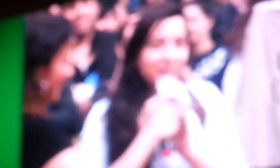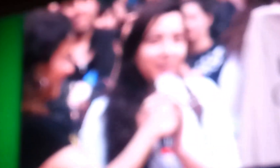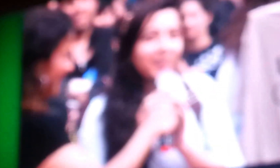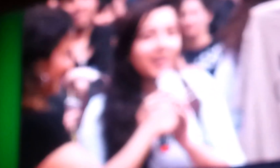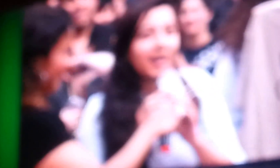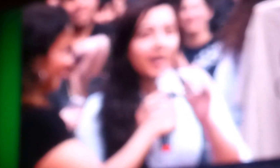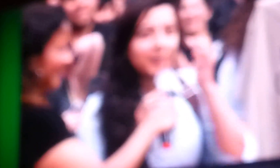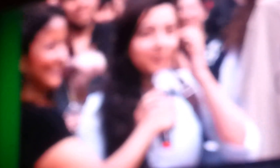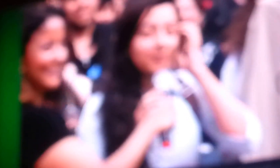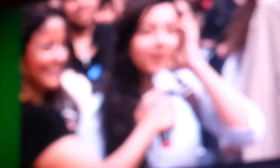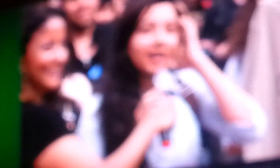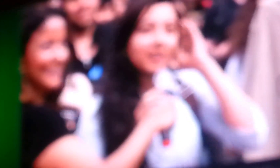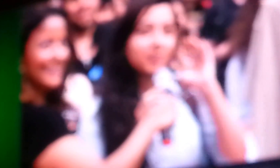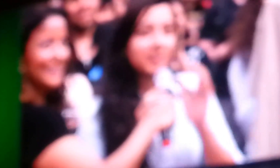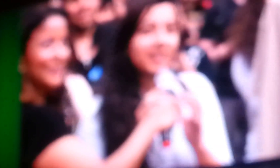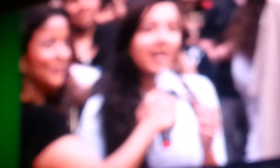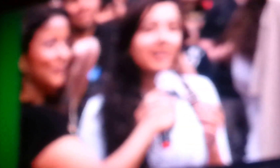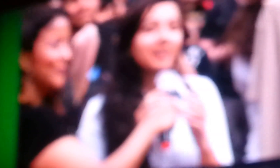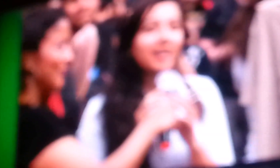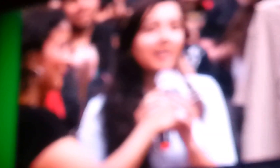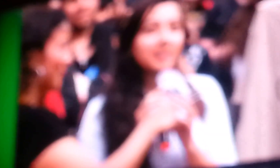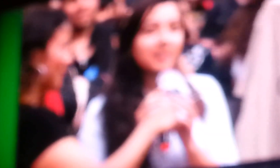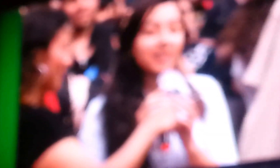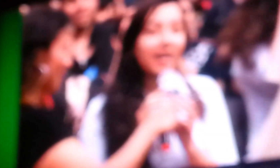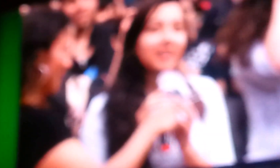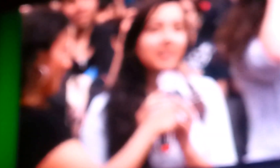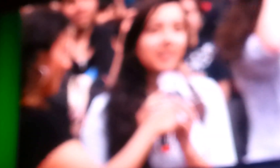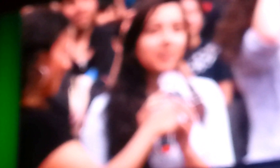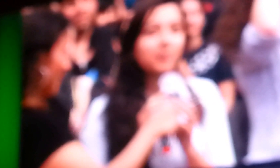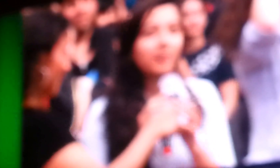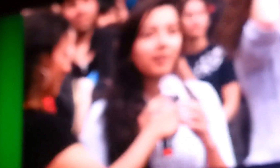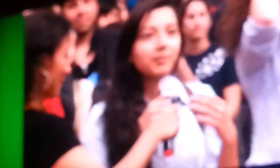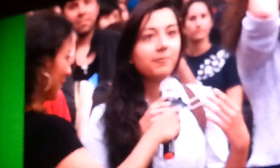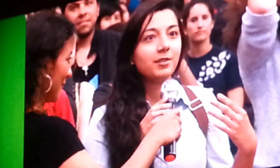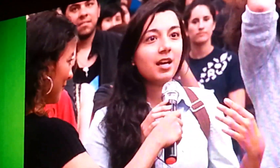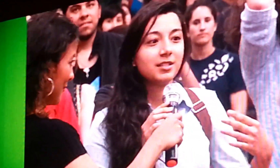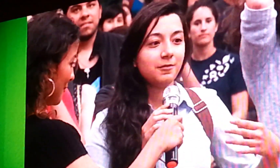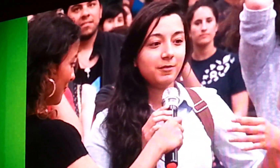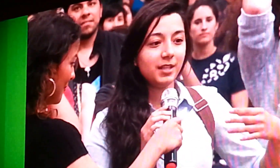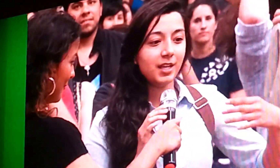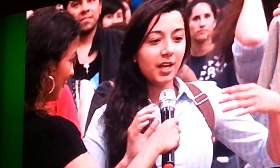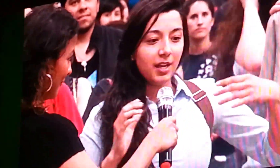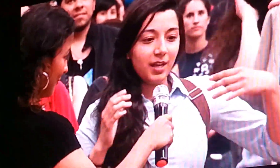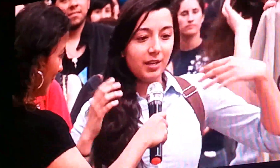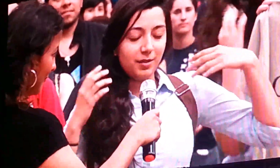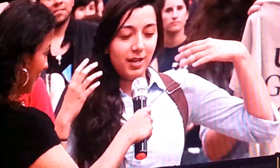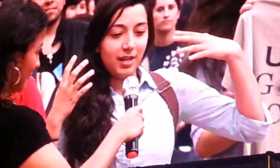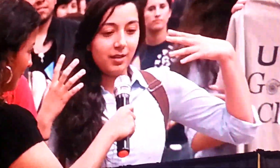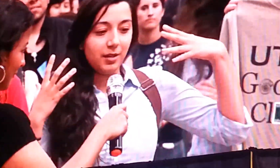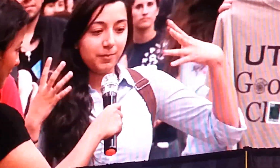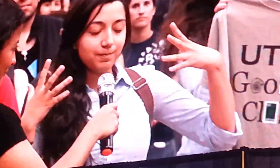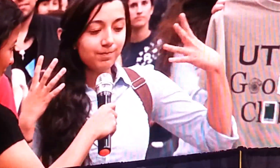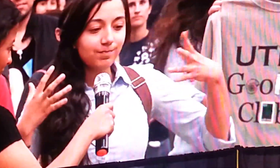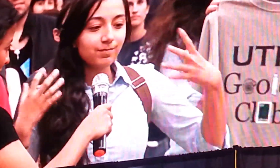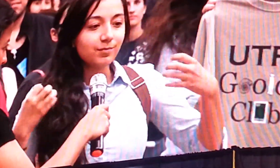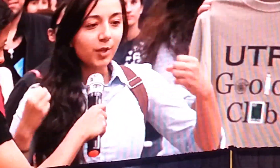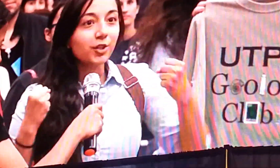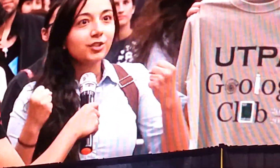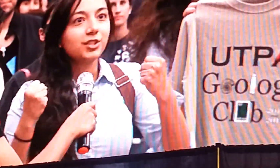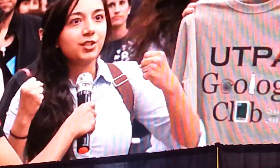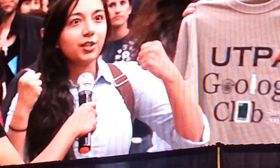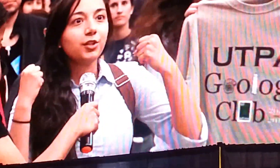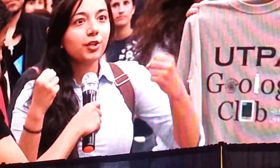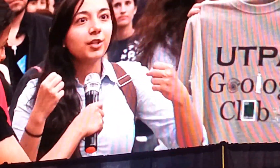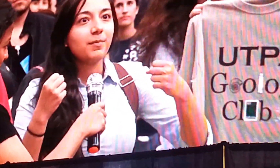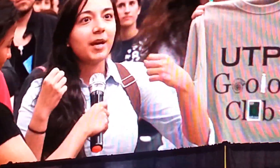Yeah! Okay. I understand that as a scientist, you have the philosophy and urge